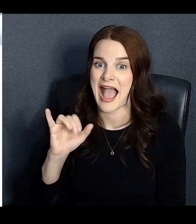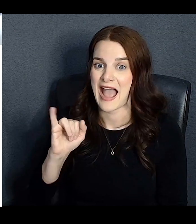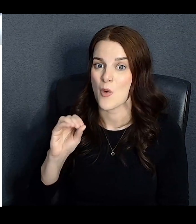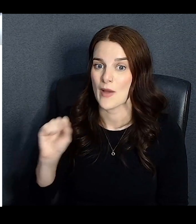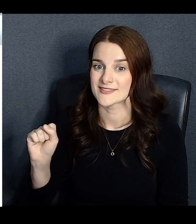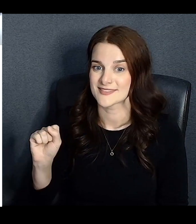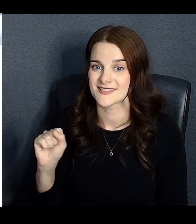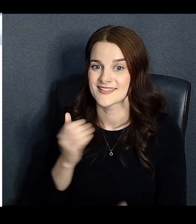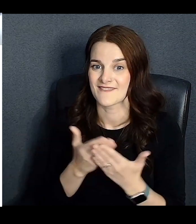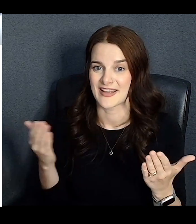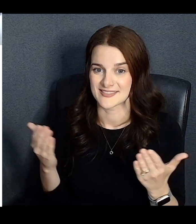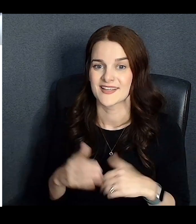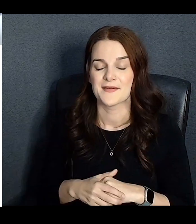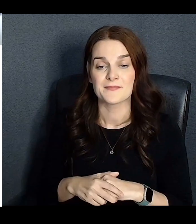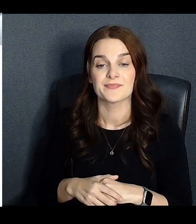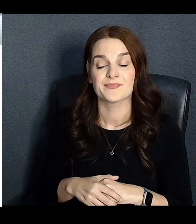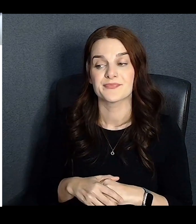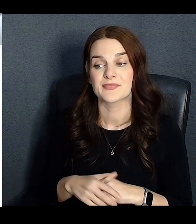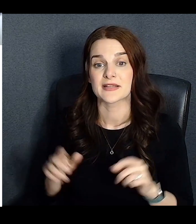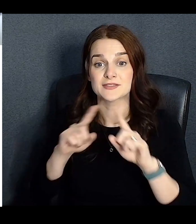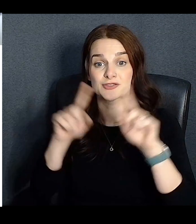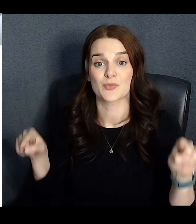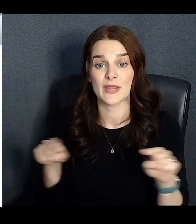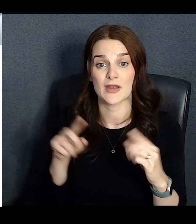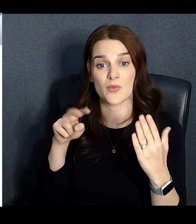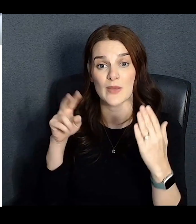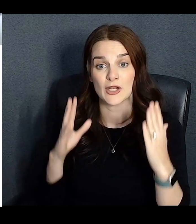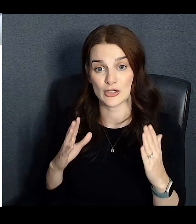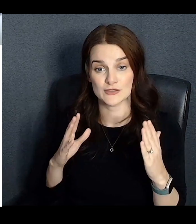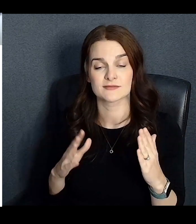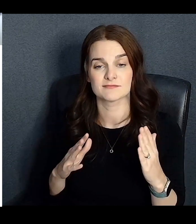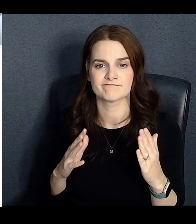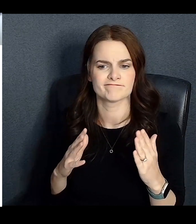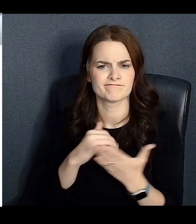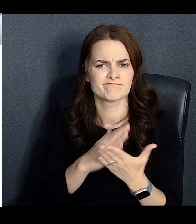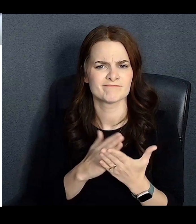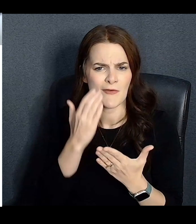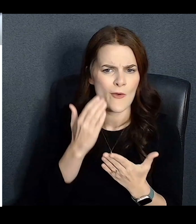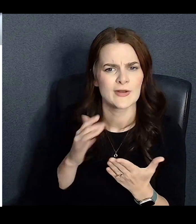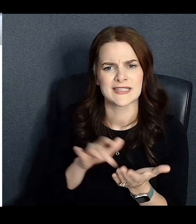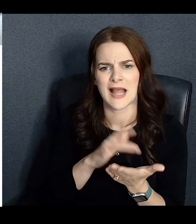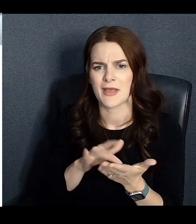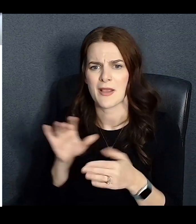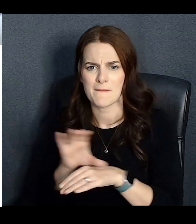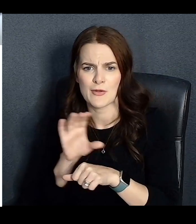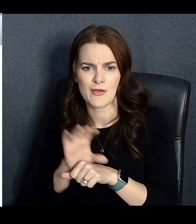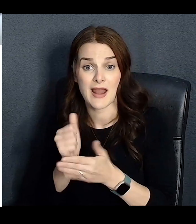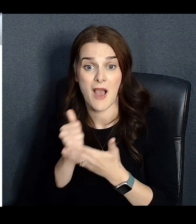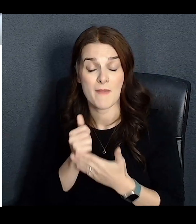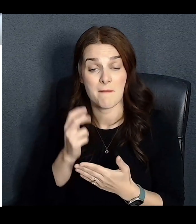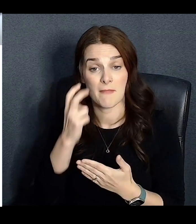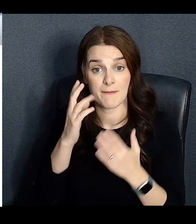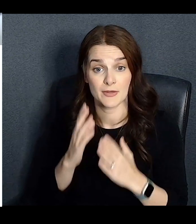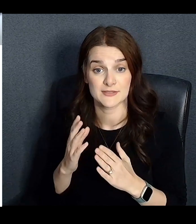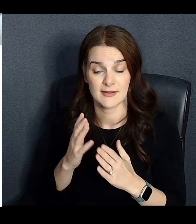devices. So screen readers are aspects to like a phone or a tablet or computer, right, that can help a blind